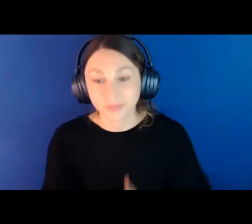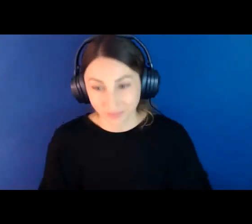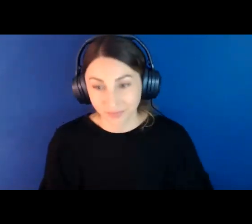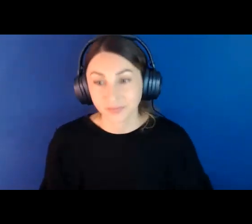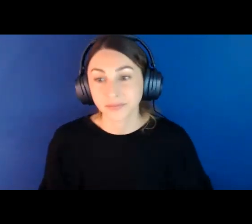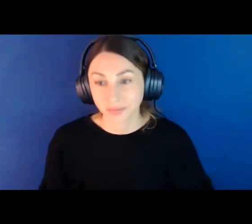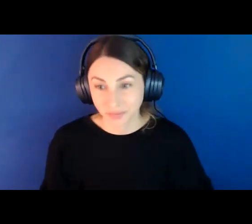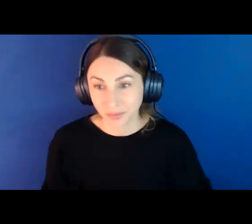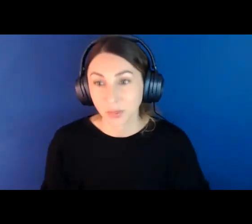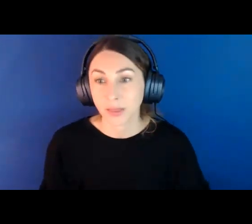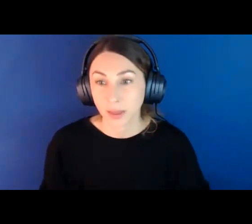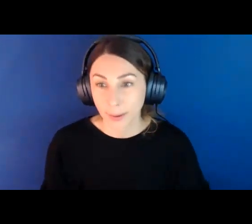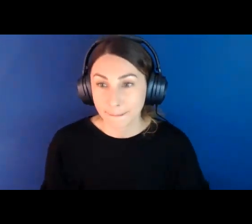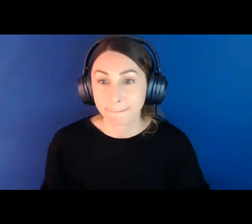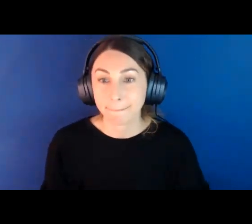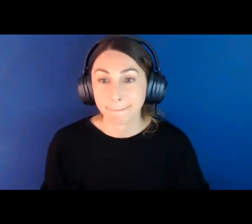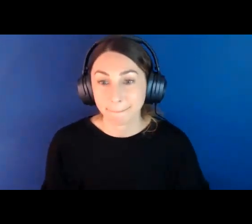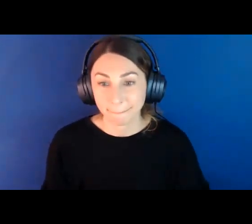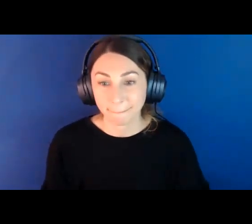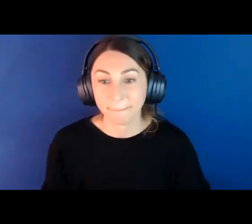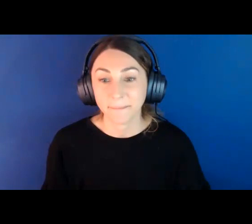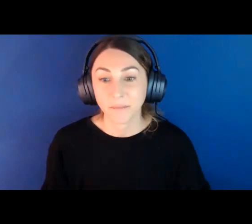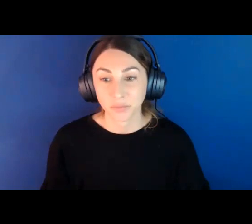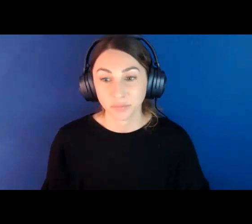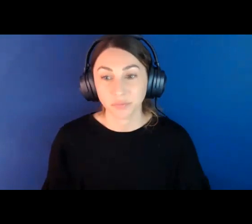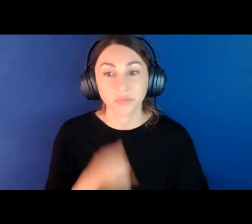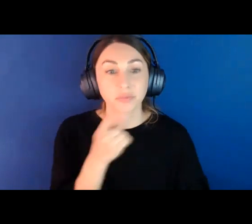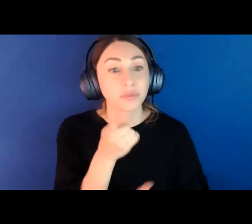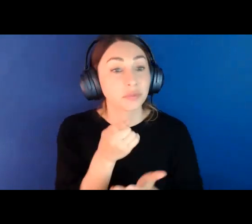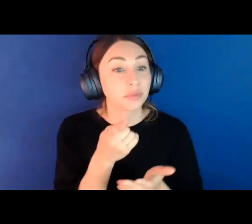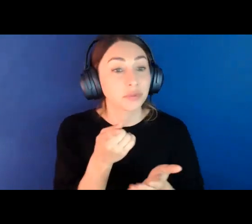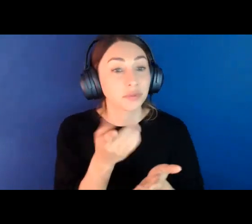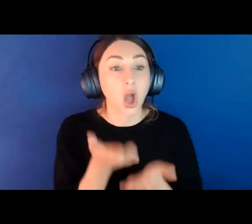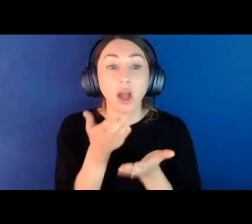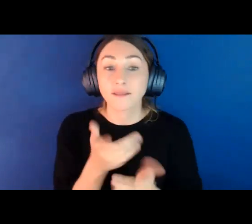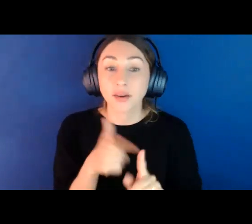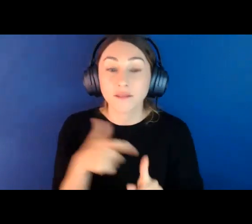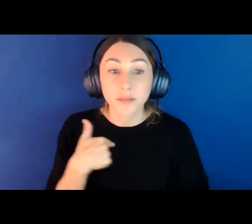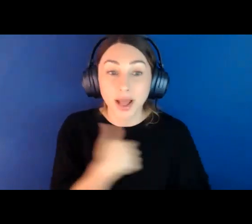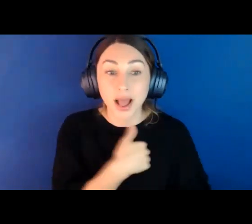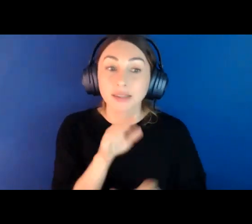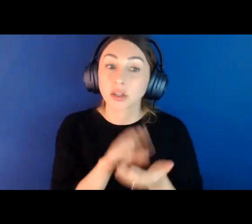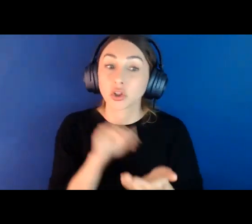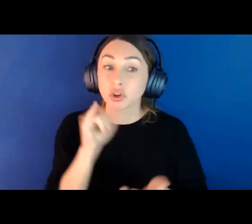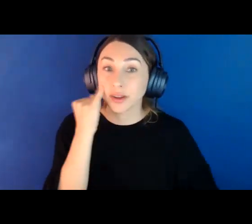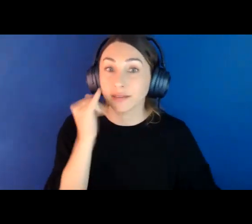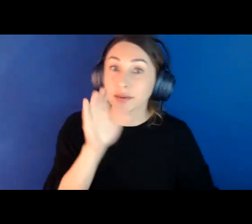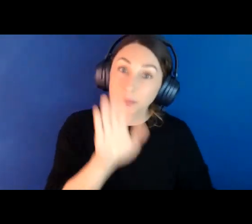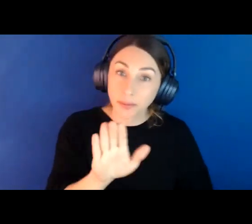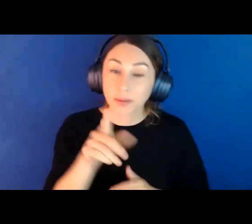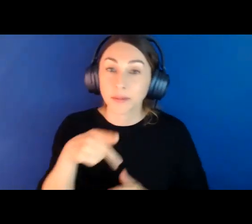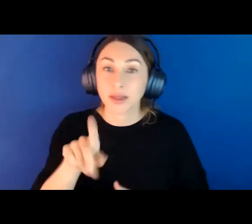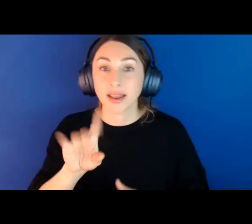please. So this is an offer from us to you to learn if your PDFs are